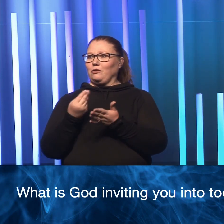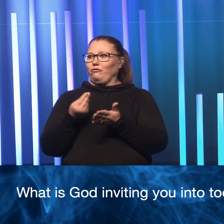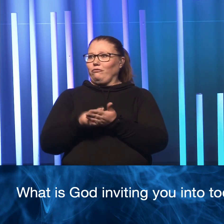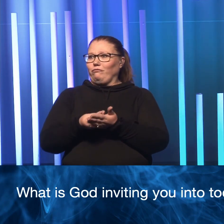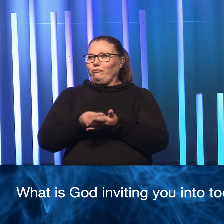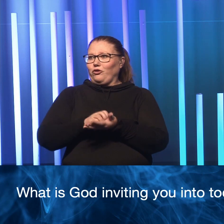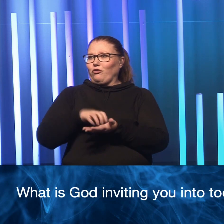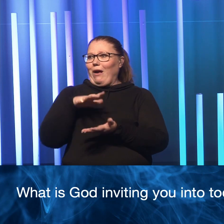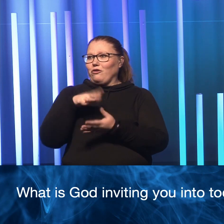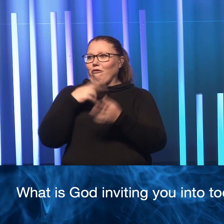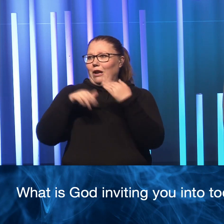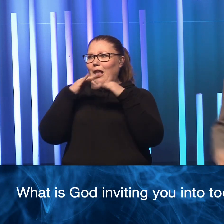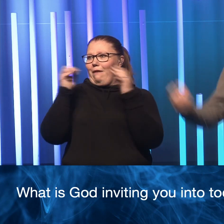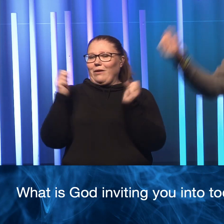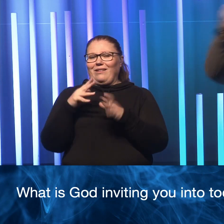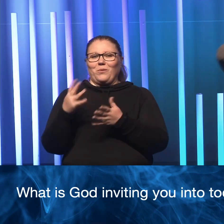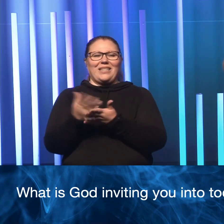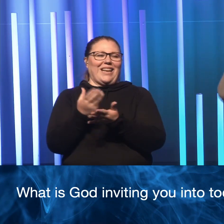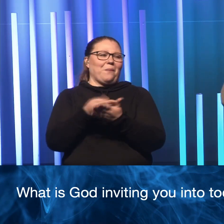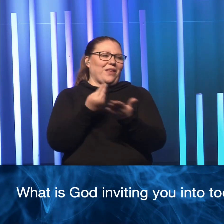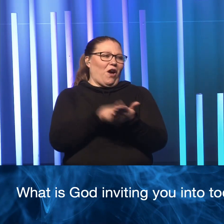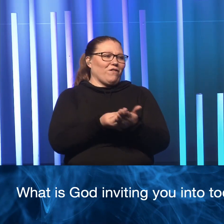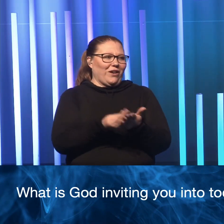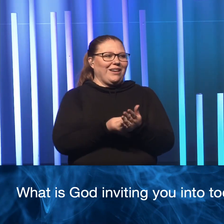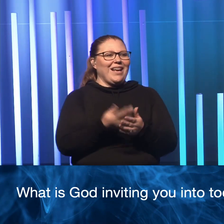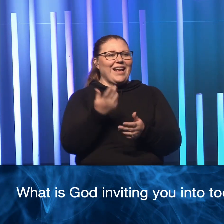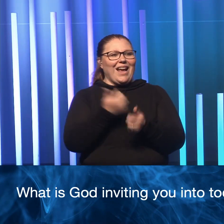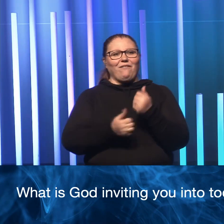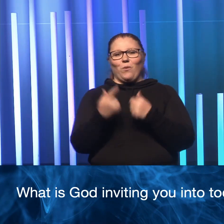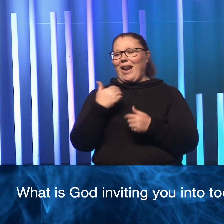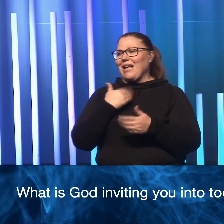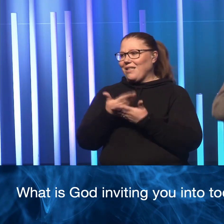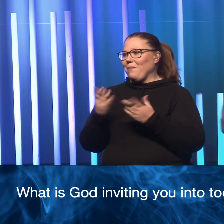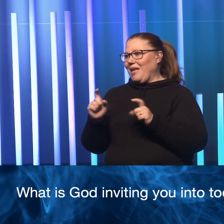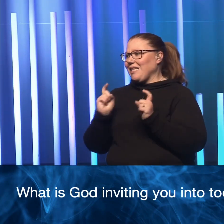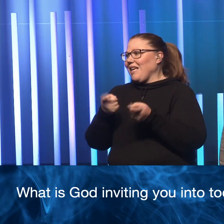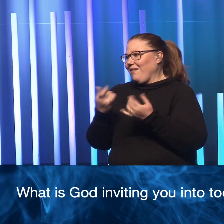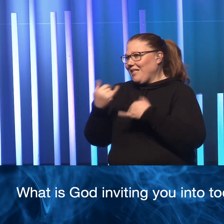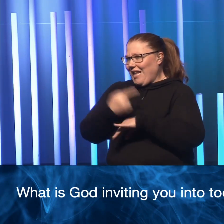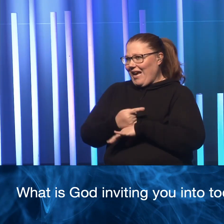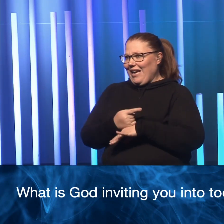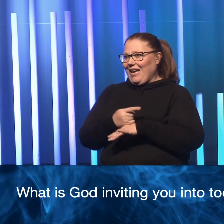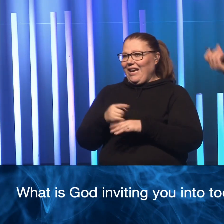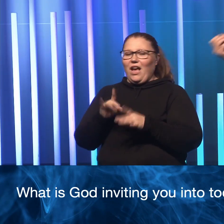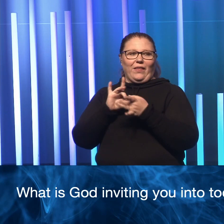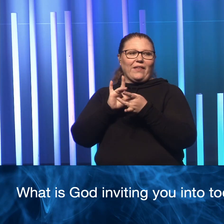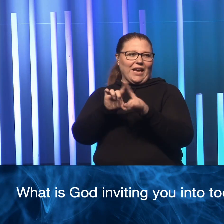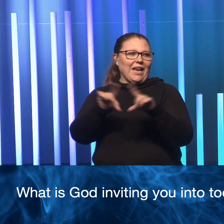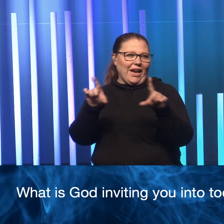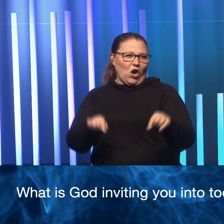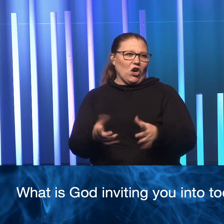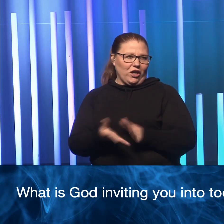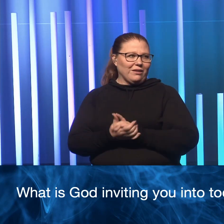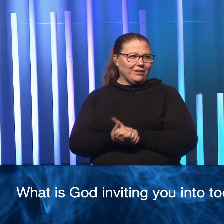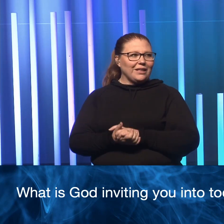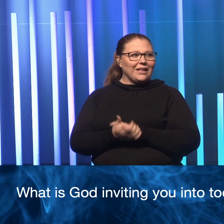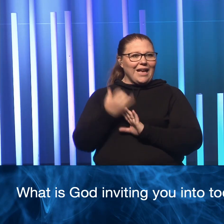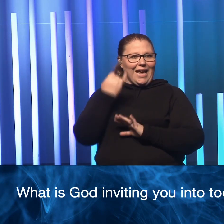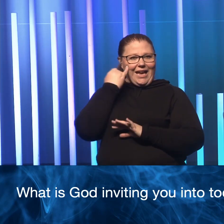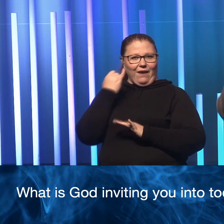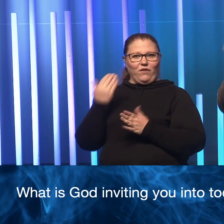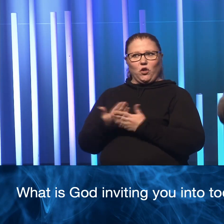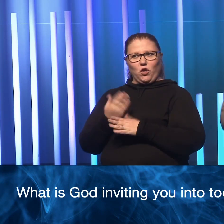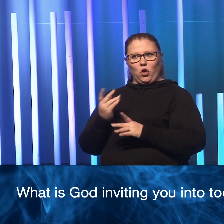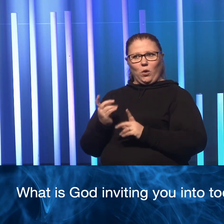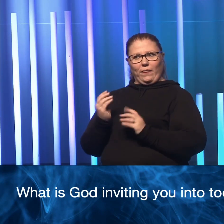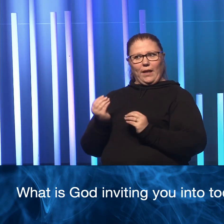and the Connect cards. Everybody's got something to give today. Your Connect card. Put that in there. Put a prayer request in there. If you're new and like the whole giving thing is weird